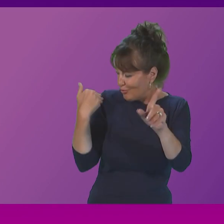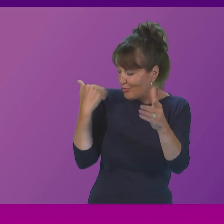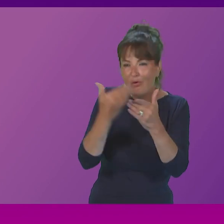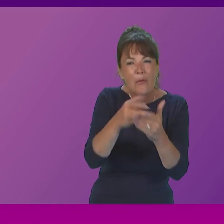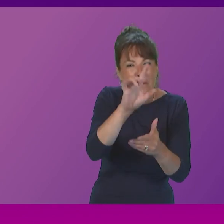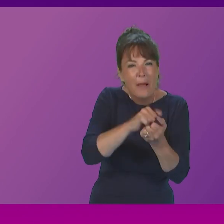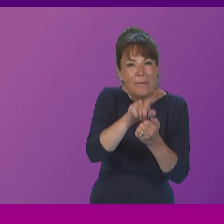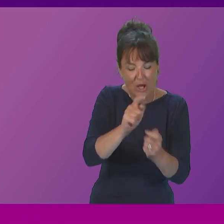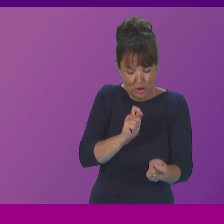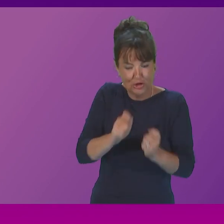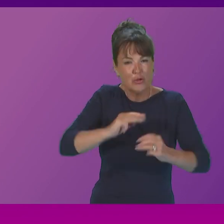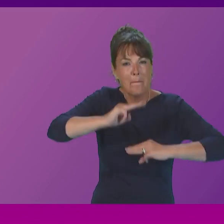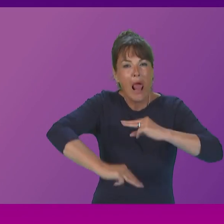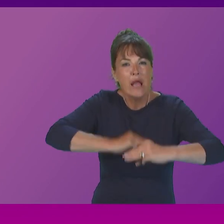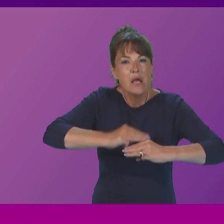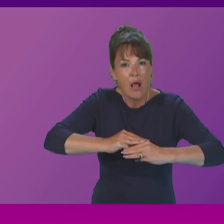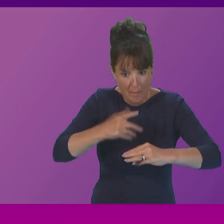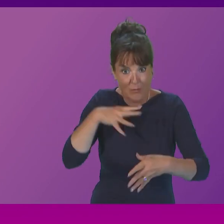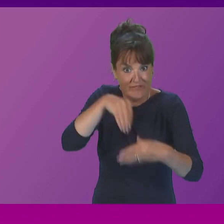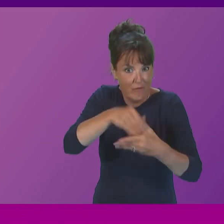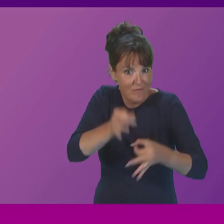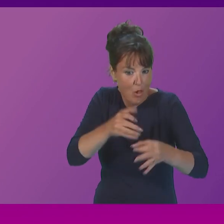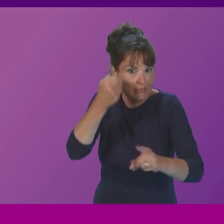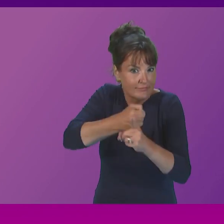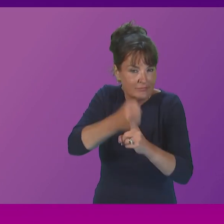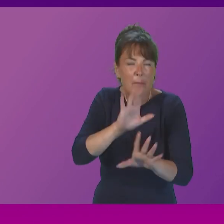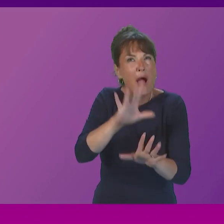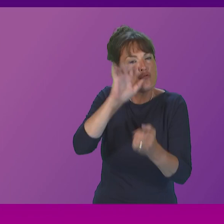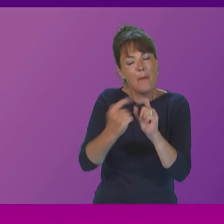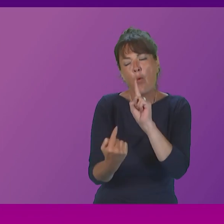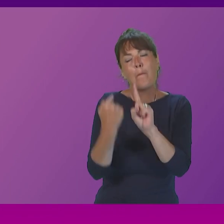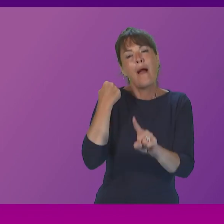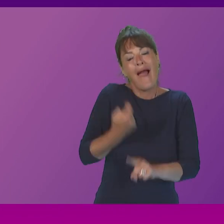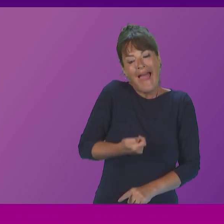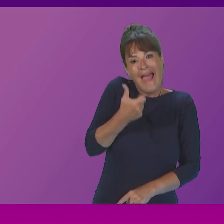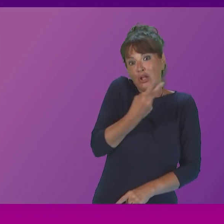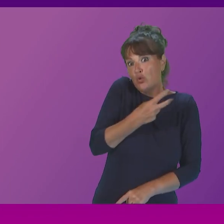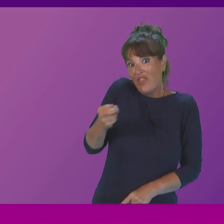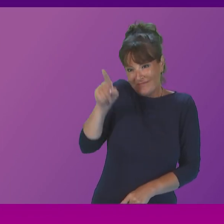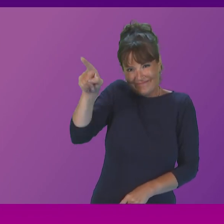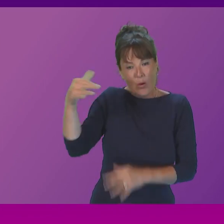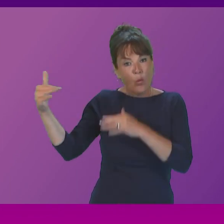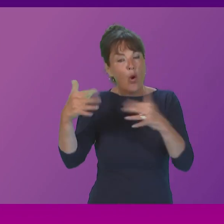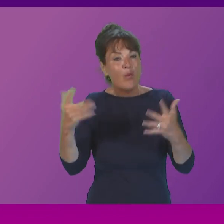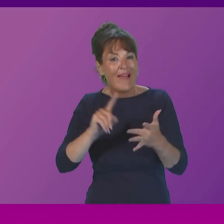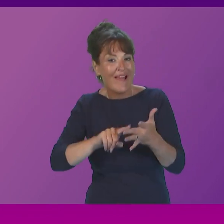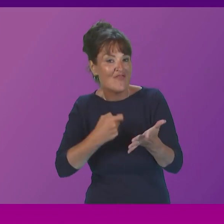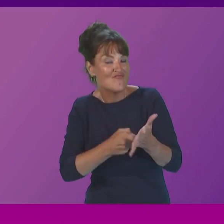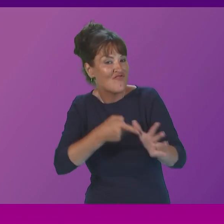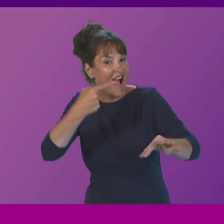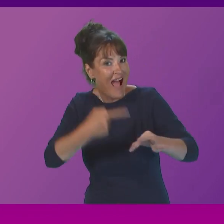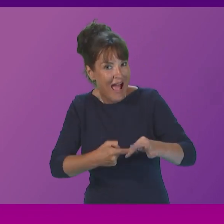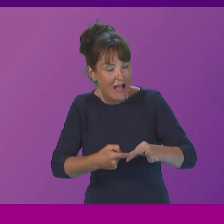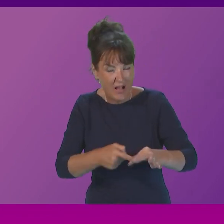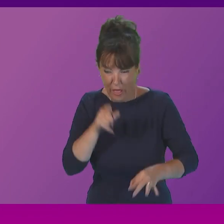change of the millennium. But in the early 2000s, the Iraq war was really what flipped